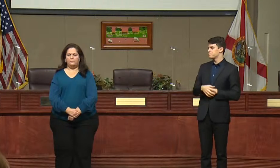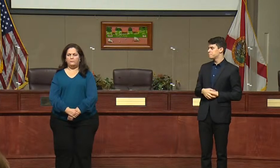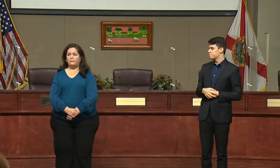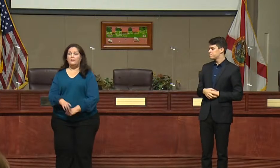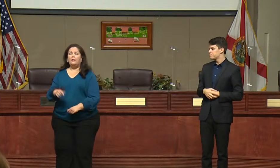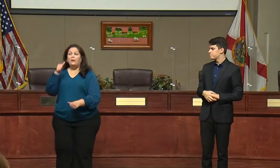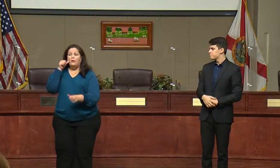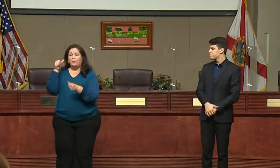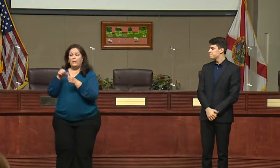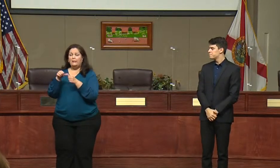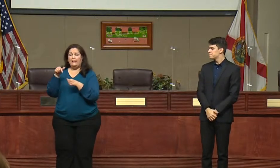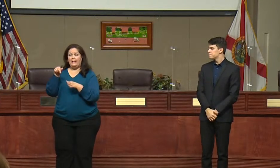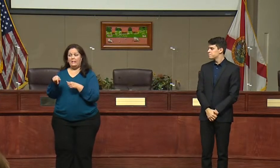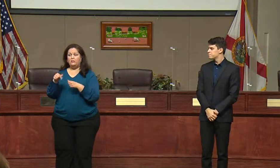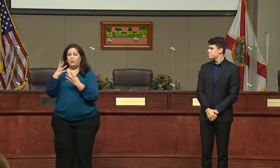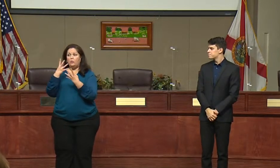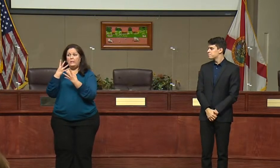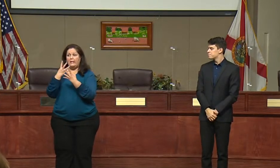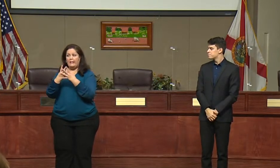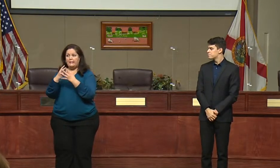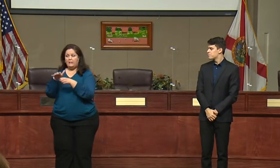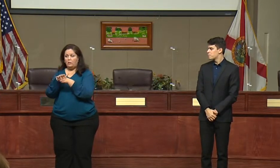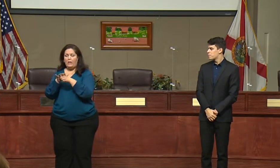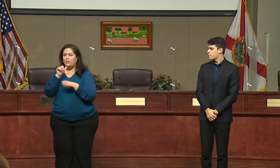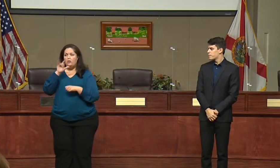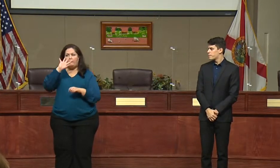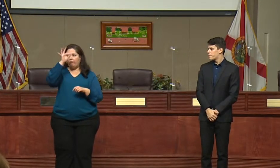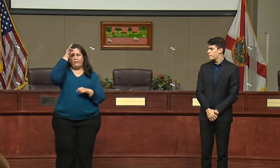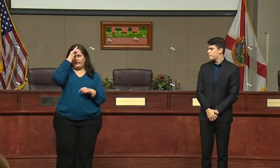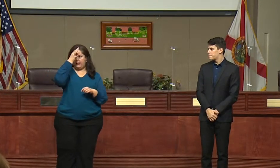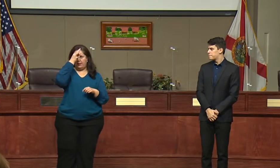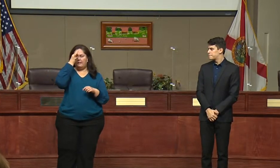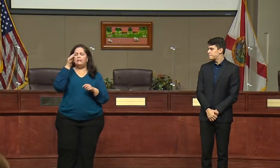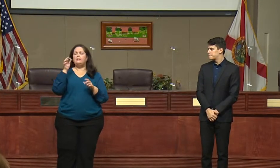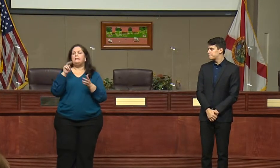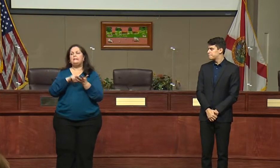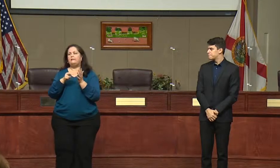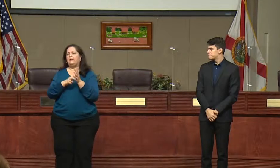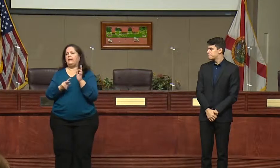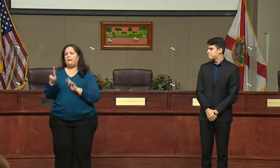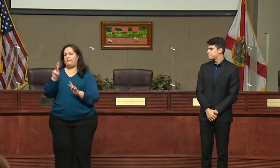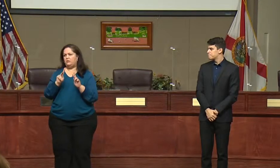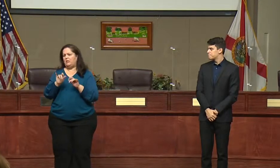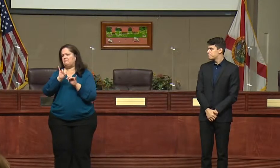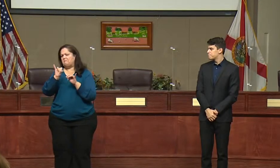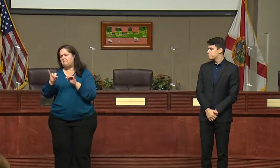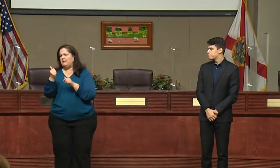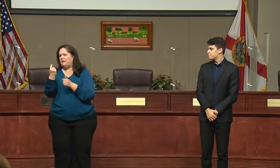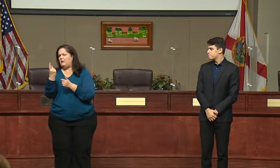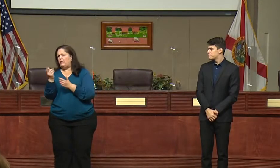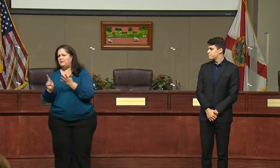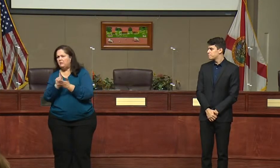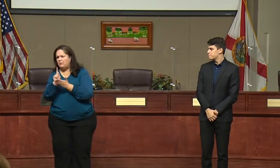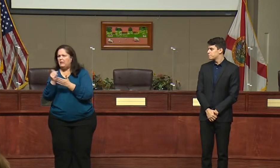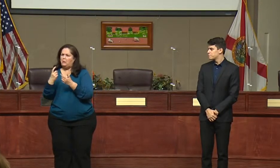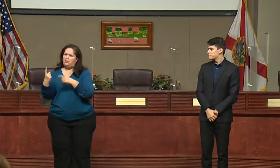Hay que recordar que nosotros lo que tenemos es una cárcel, no es una prisión, por lo que los individuos pueden estar ahí por horas o por algunos días.